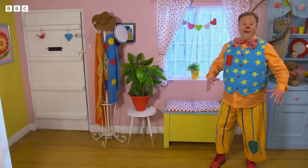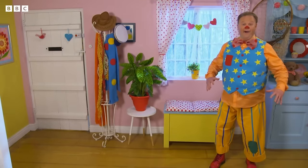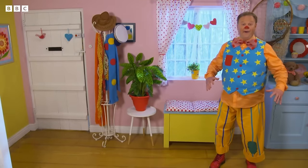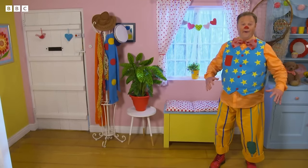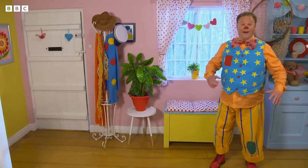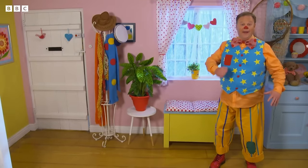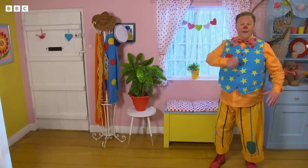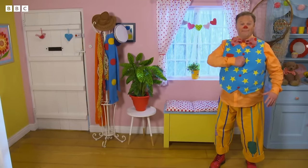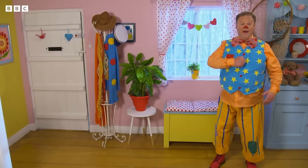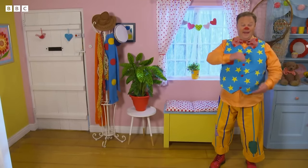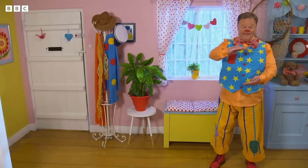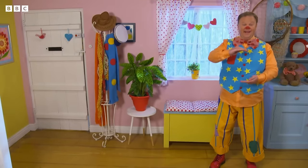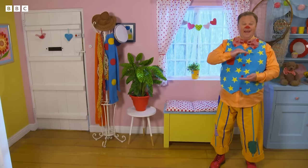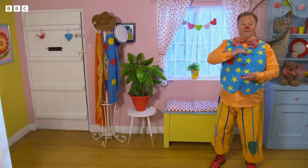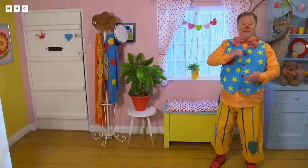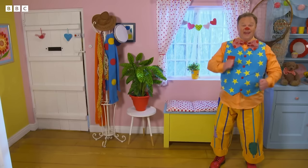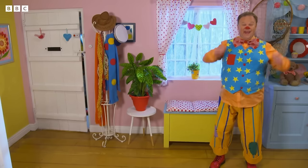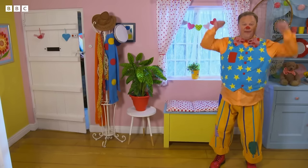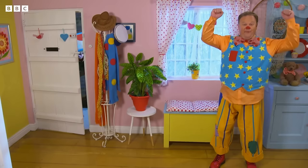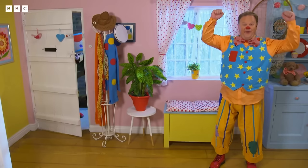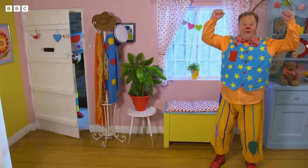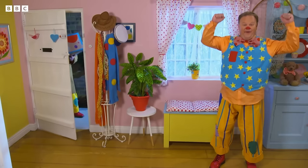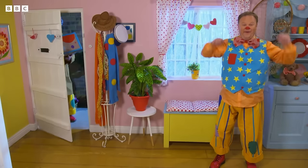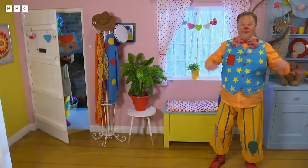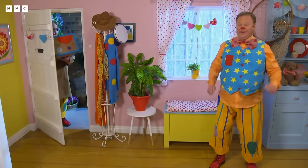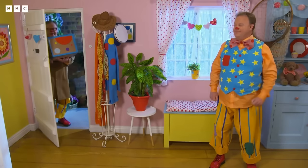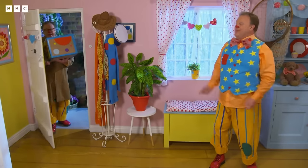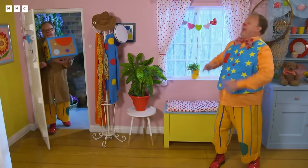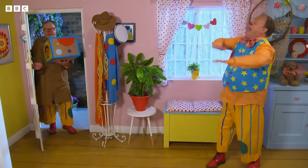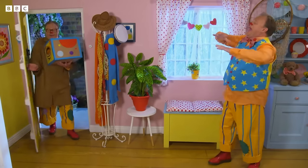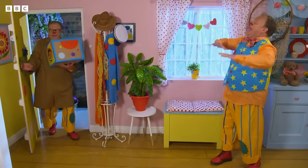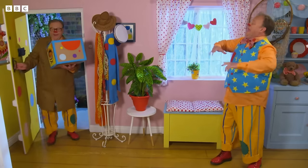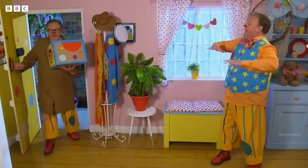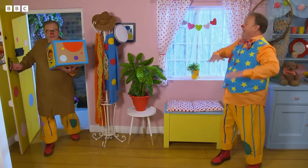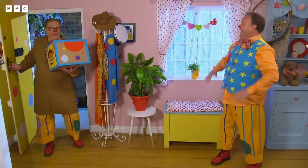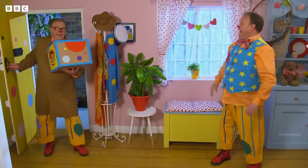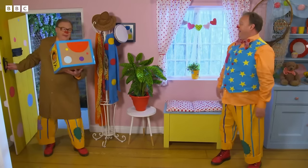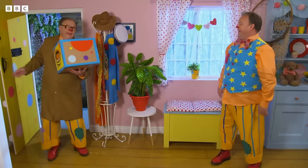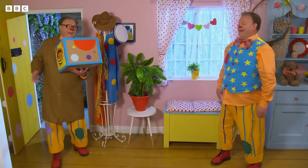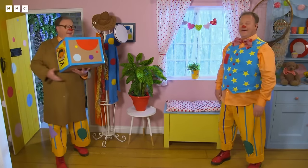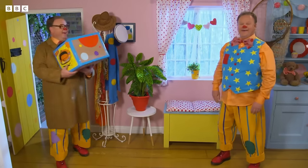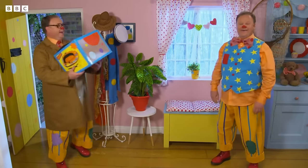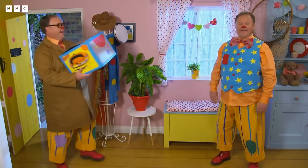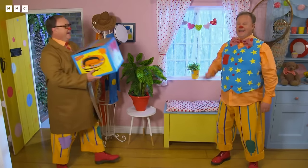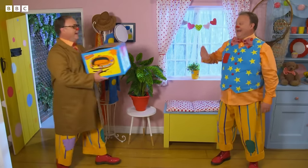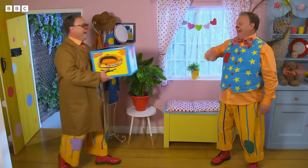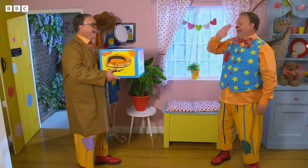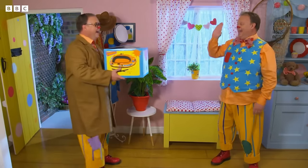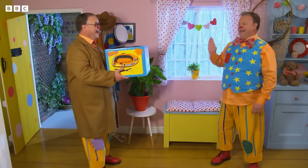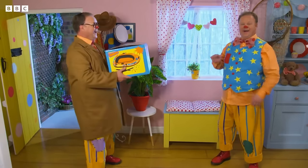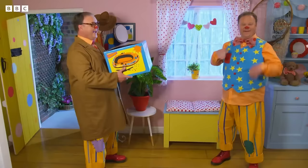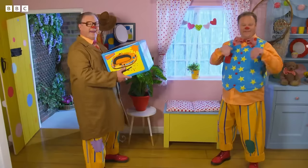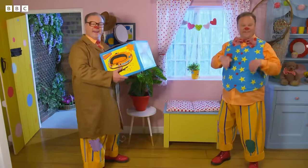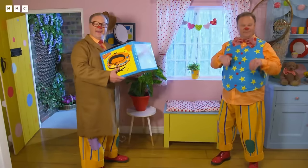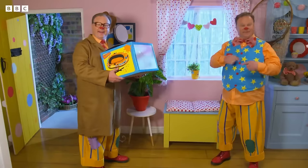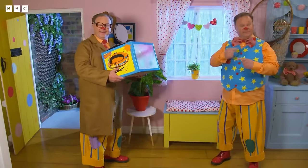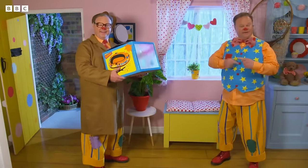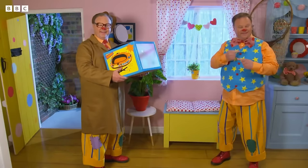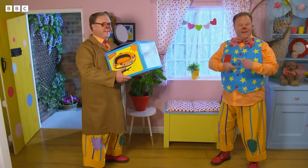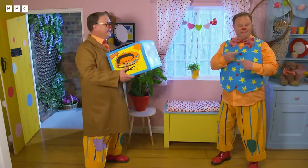Oh, my delivery! Woohoo! Die! Oh, hello, shopkeeper